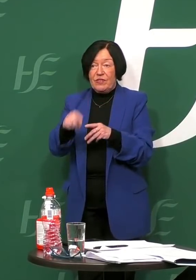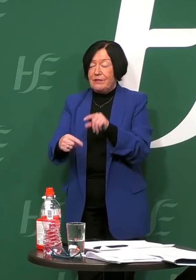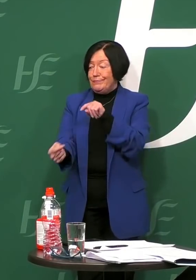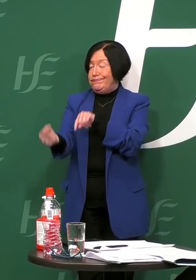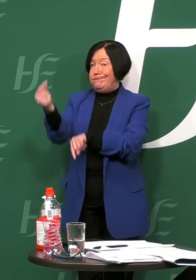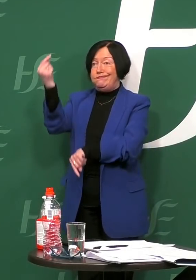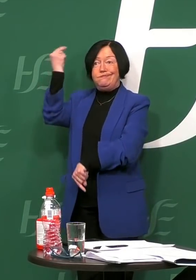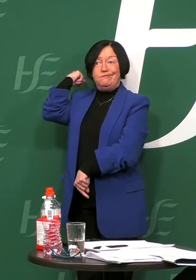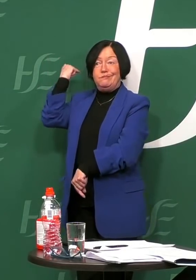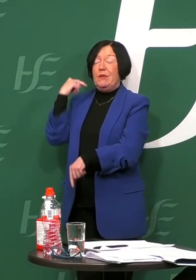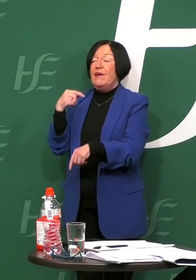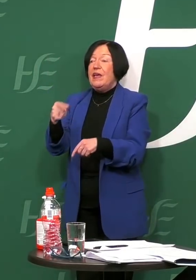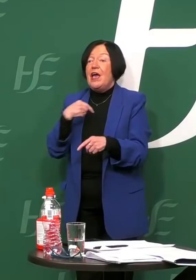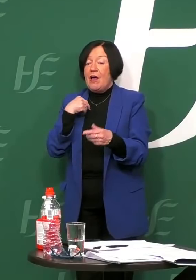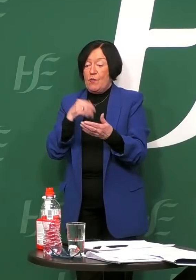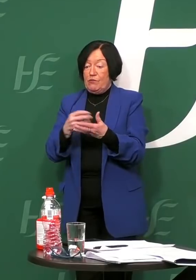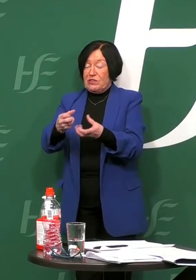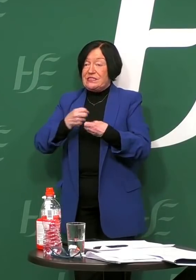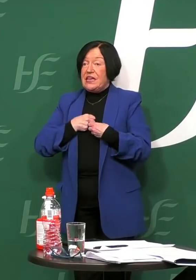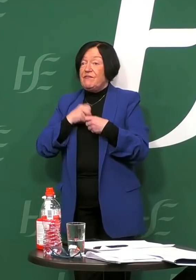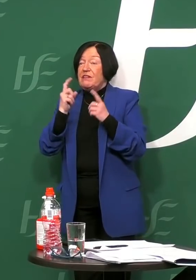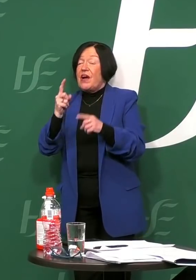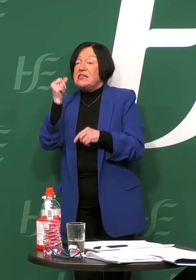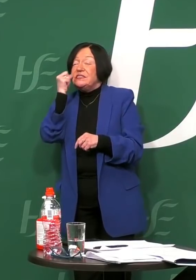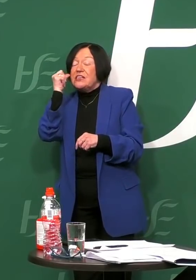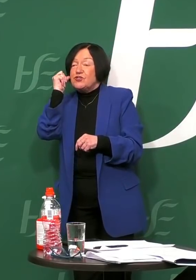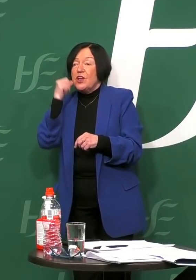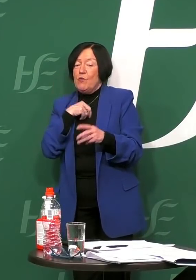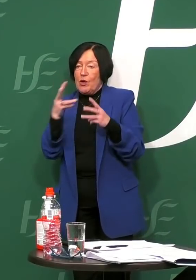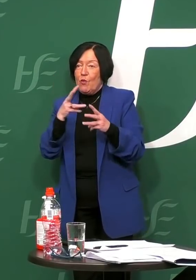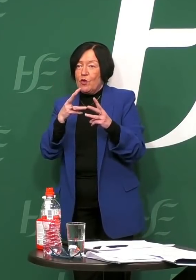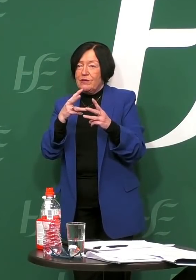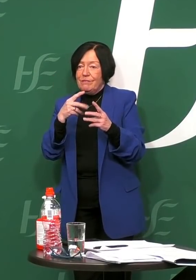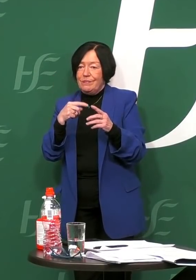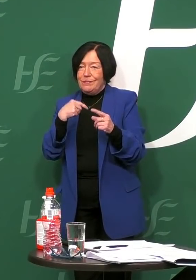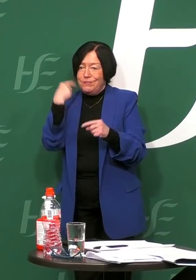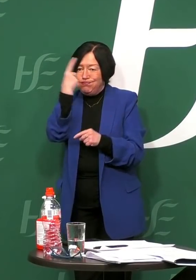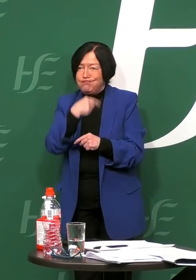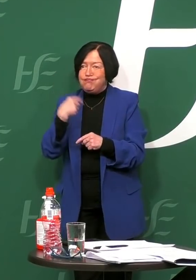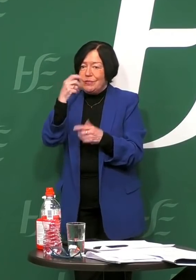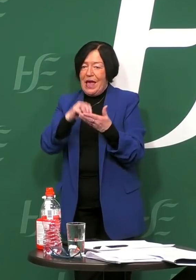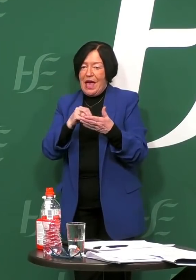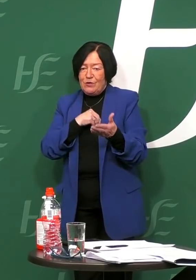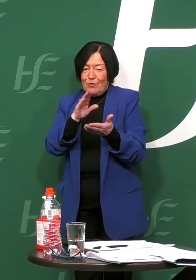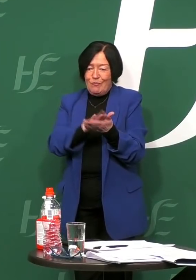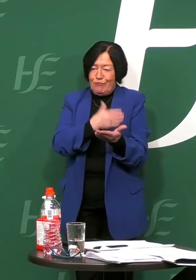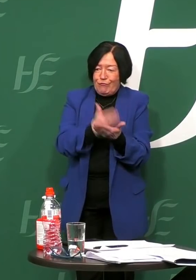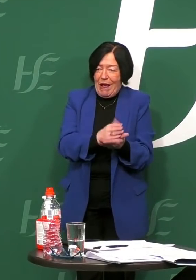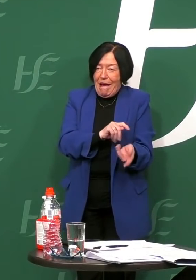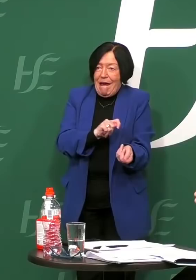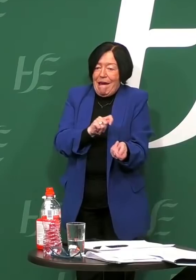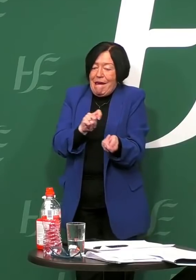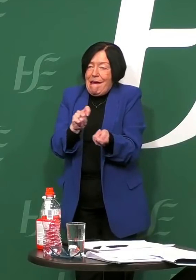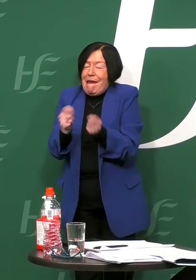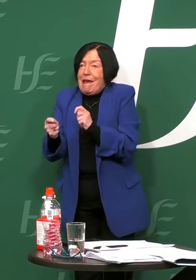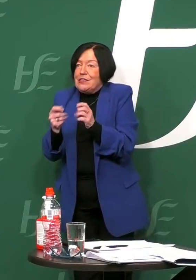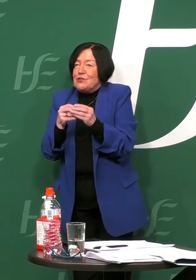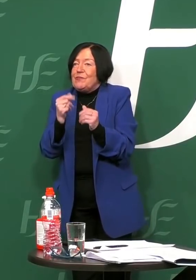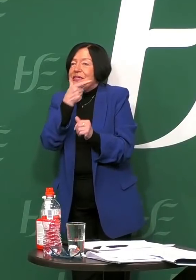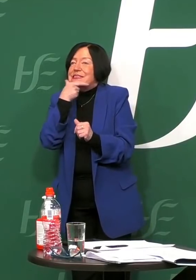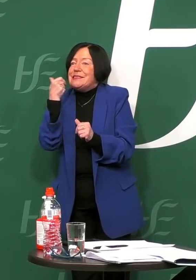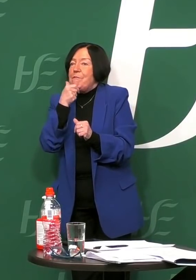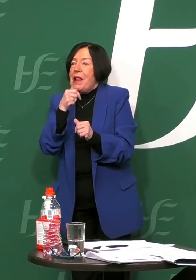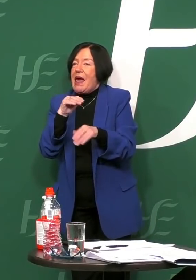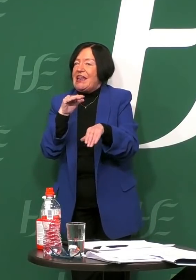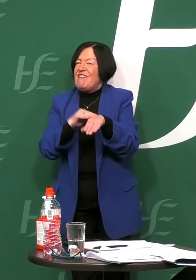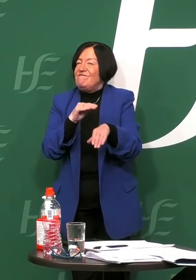some time, and since we got the advice yesterday, we've been working around the clock in seeing how we can translate this into something simple and